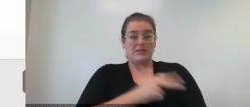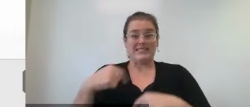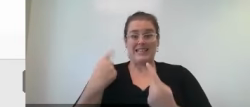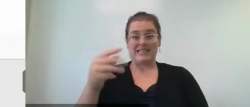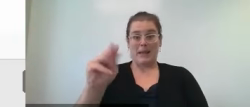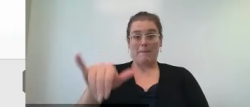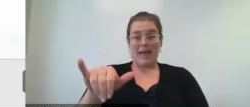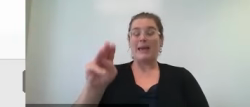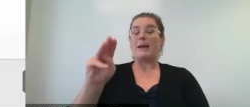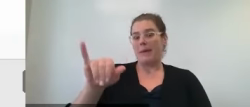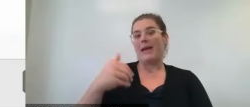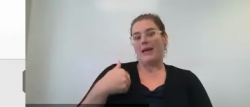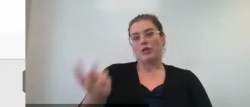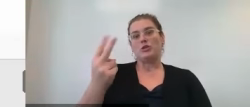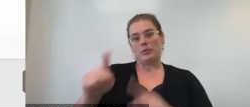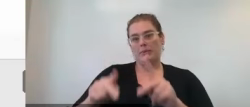2 people.